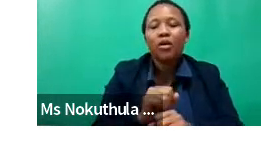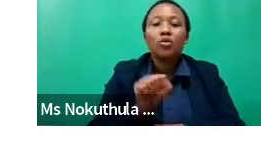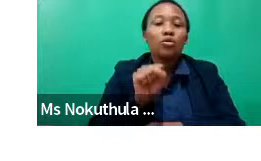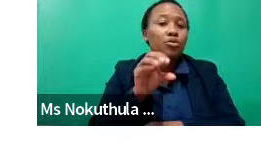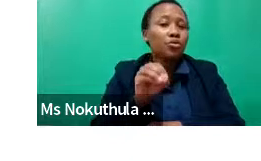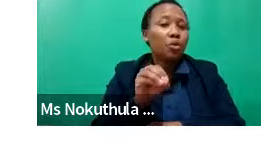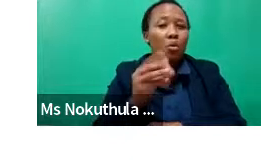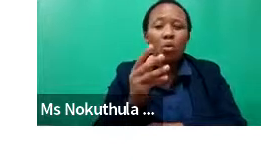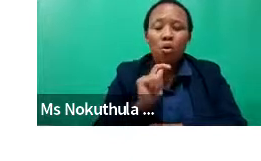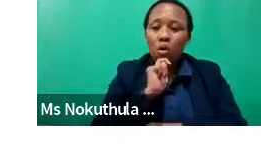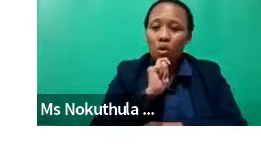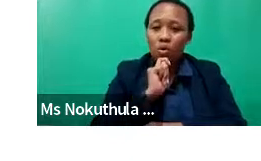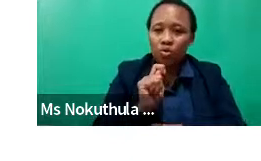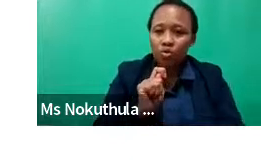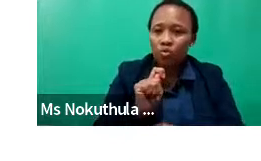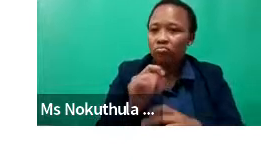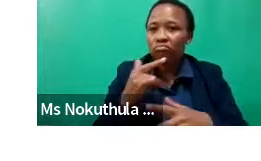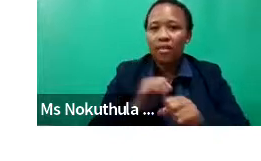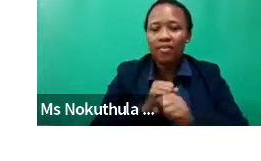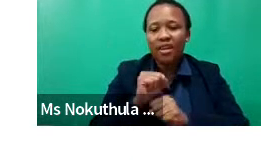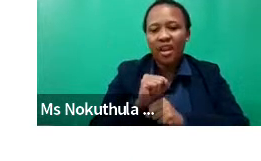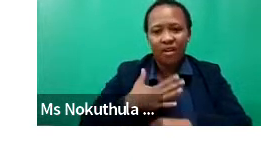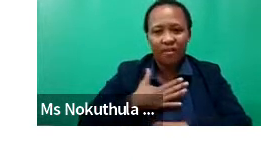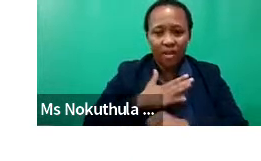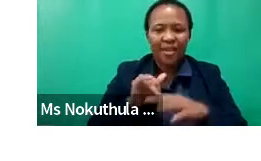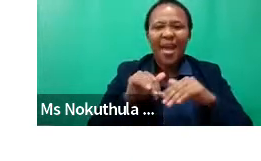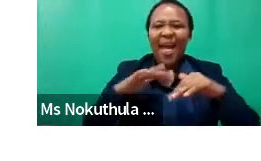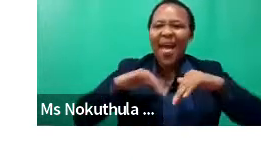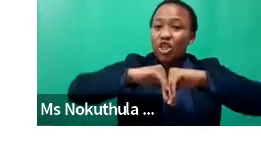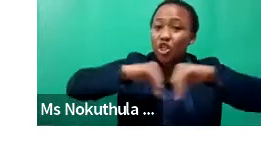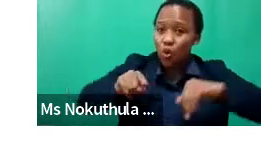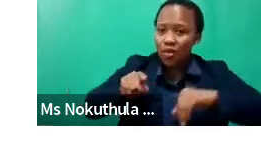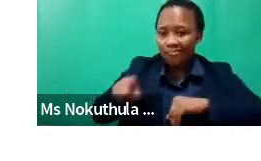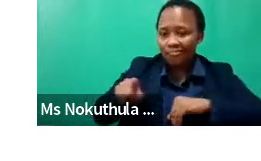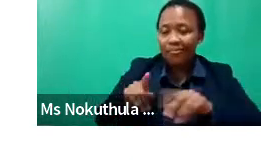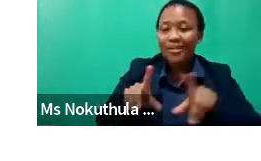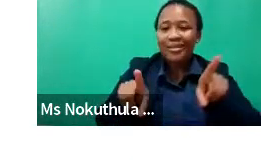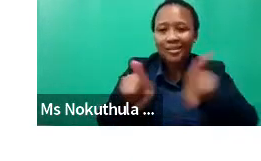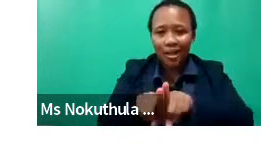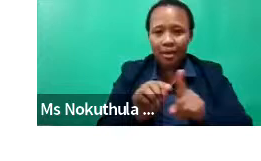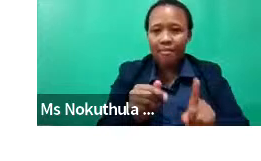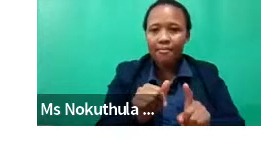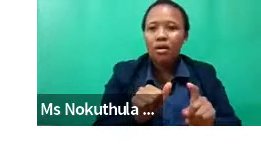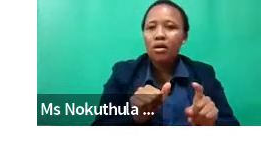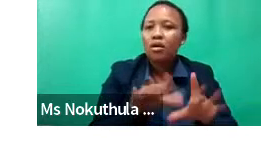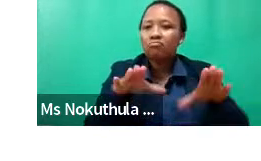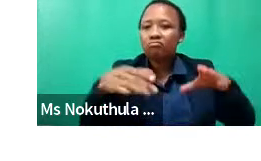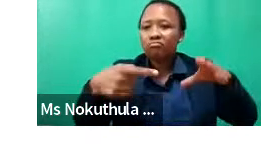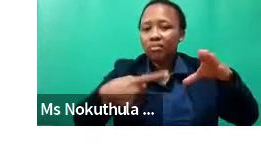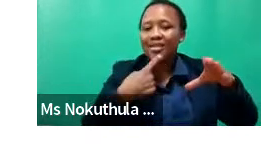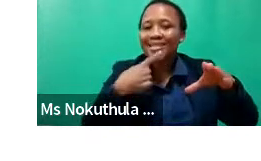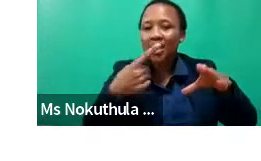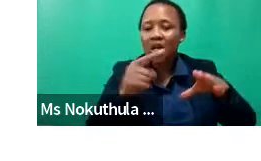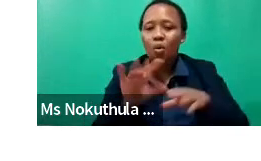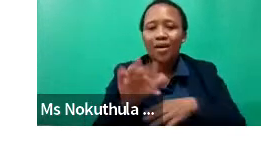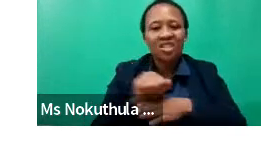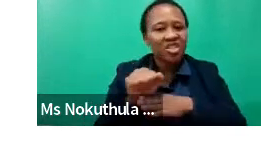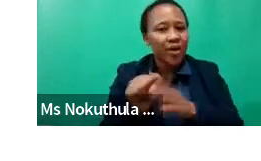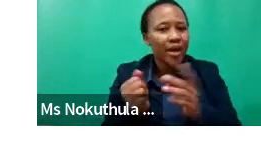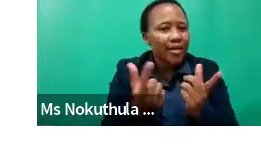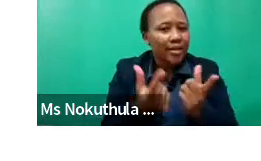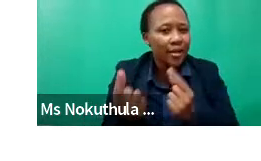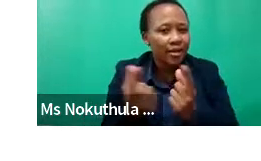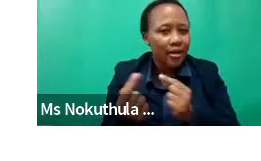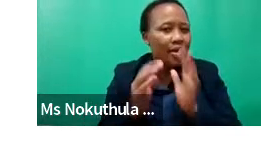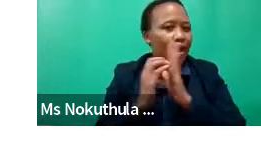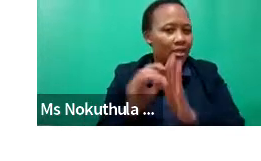happy about that. And apart from that, they also said that when you want to conduct training, such as computer